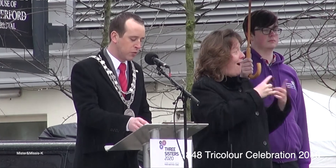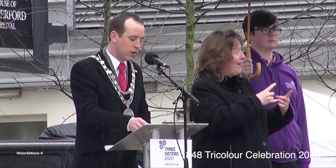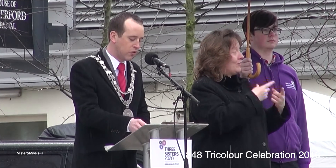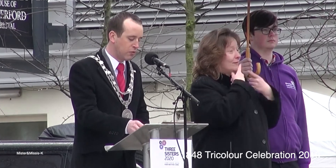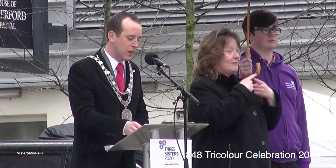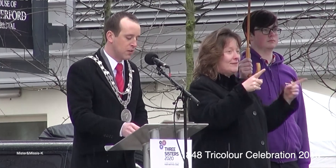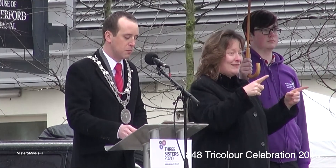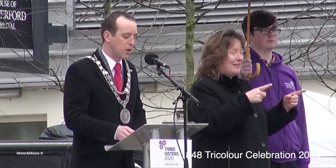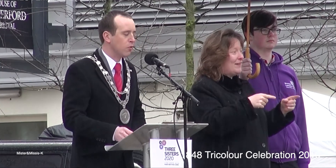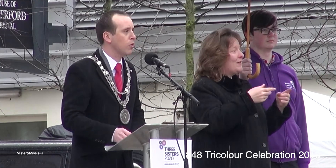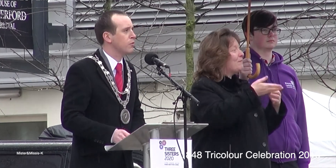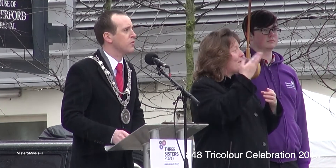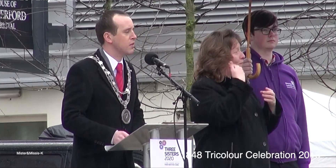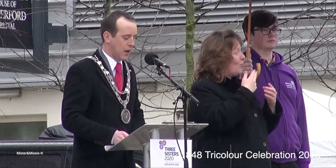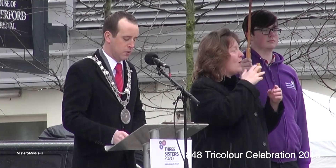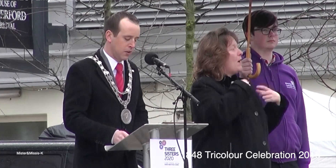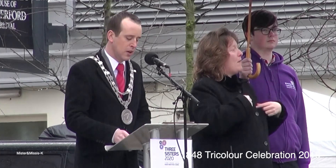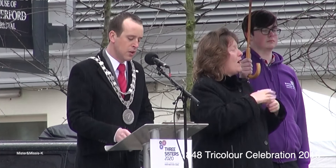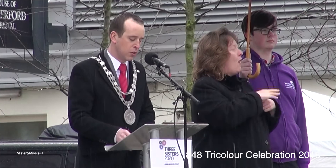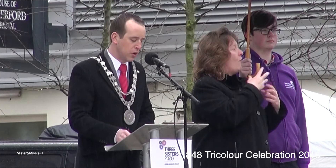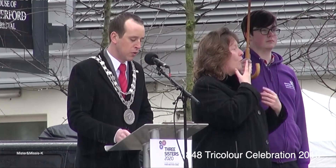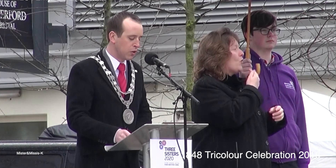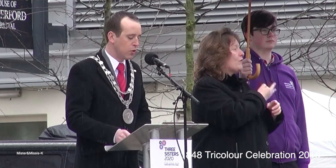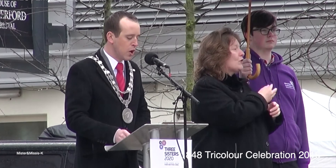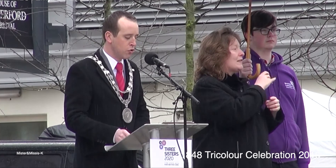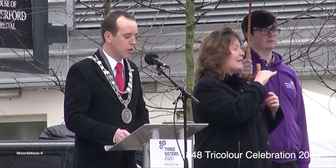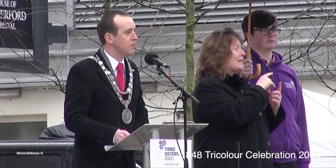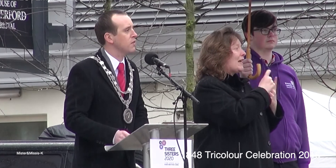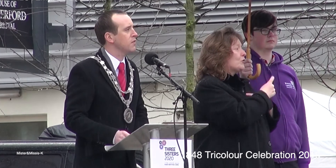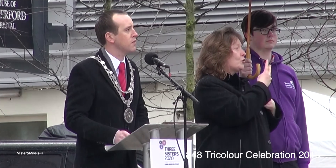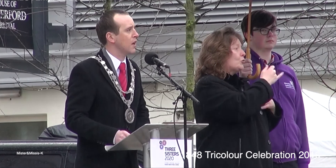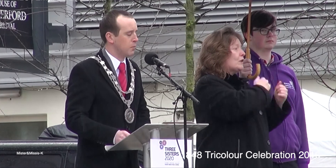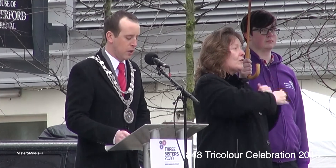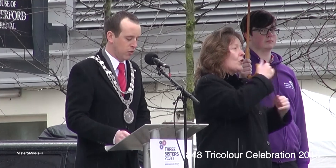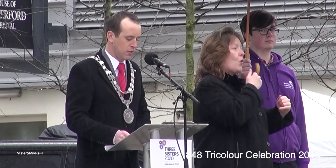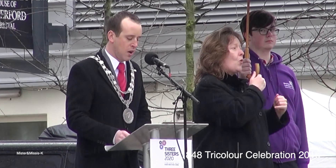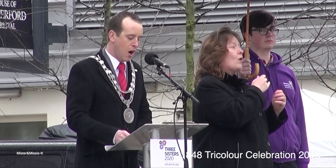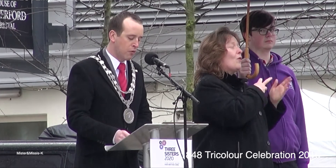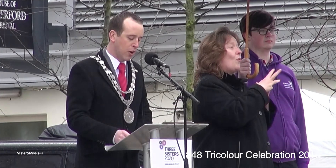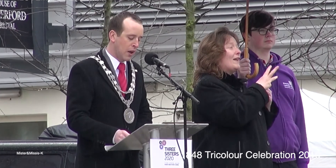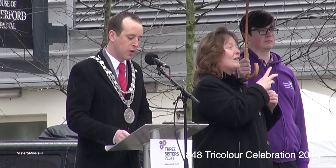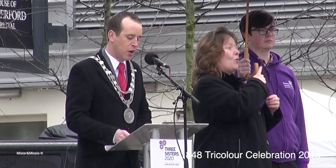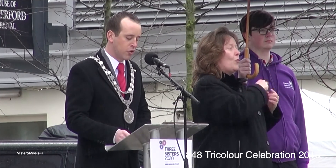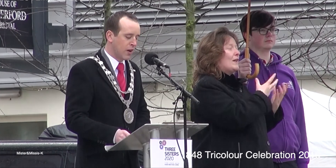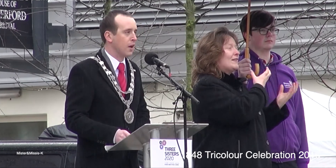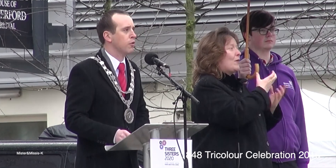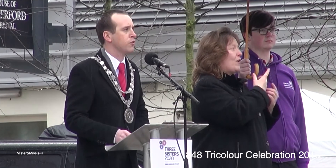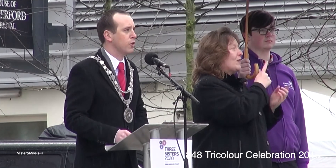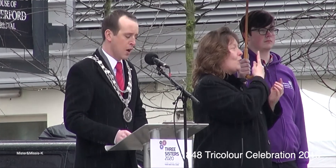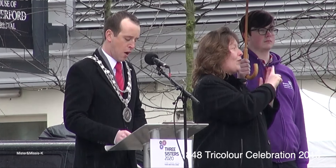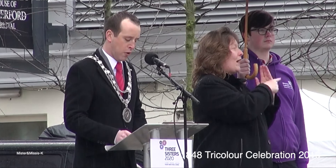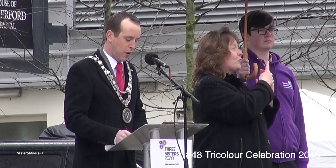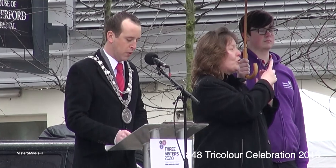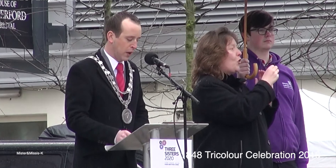this prestigious event as Mayor of Waterford City Council 2 years ago during the city's celebrations of our 1100th